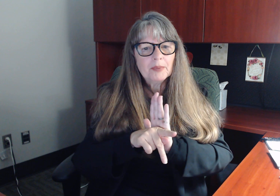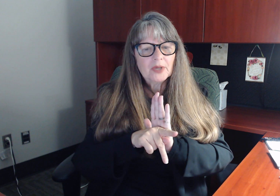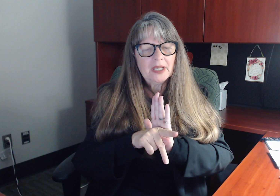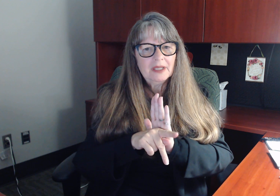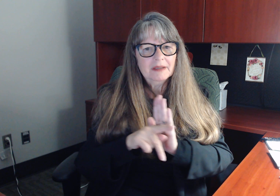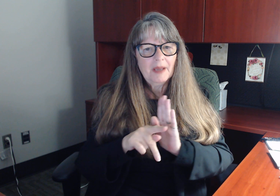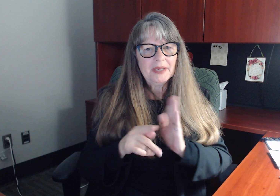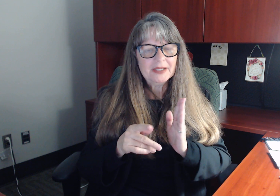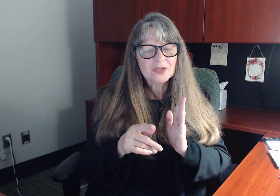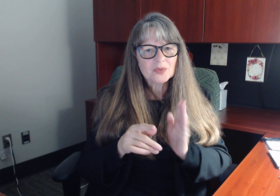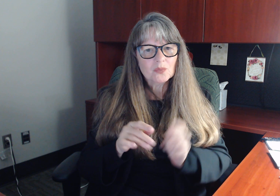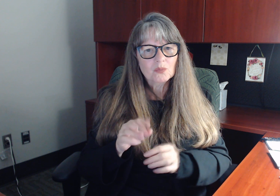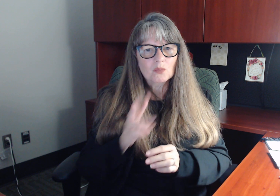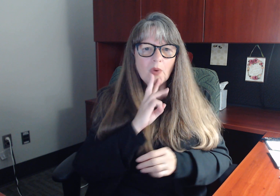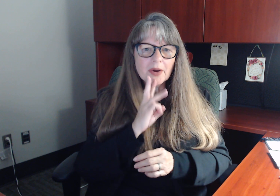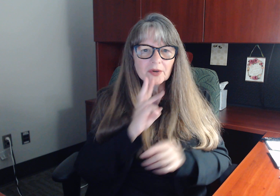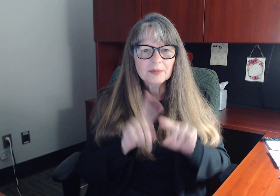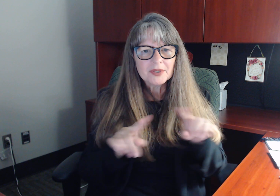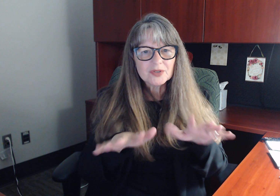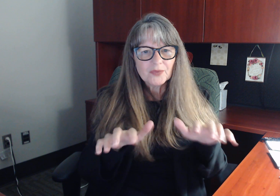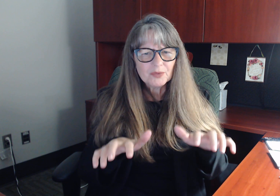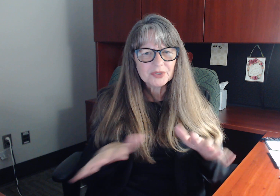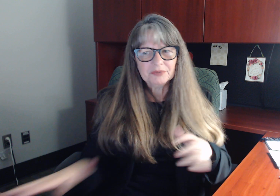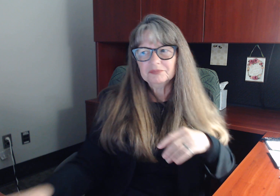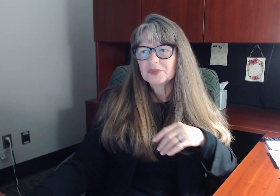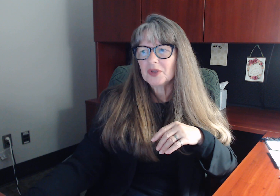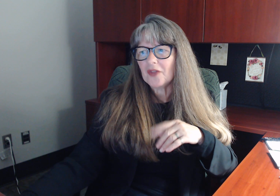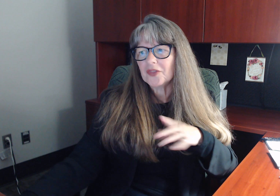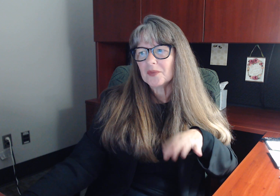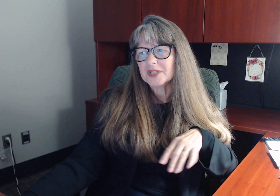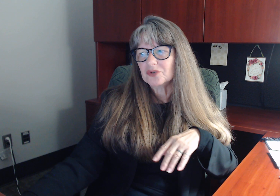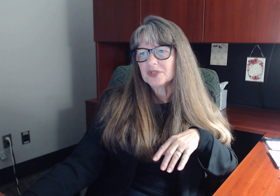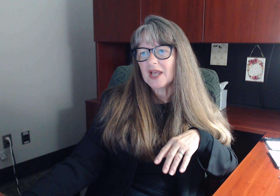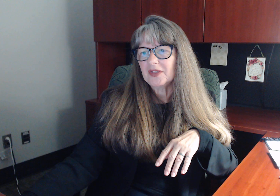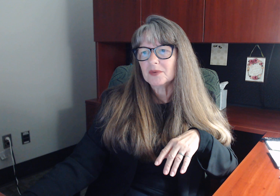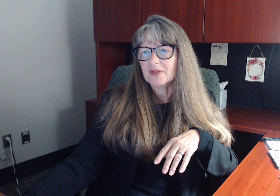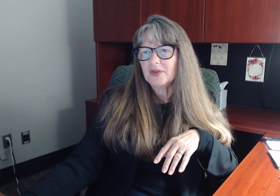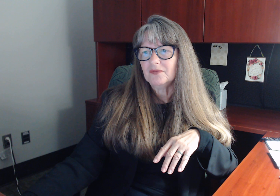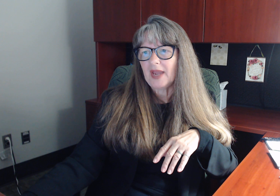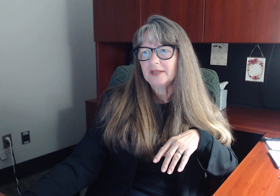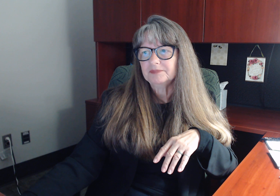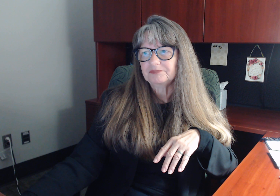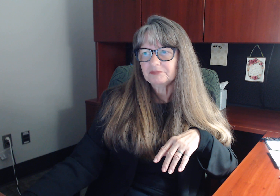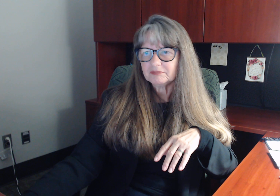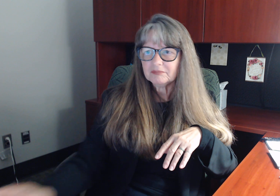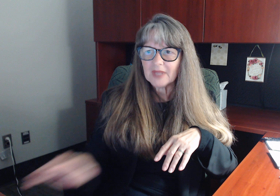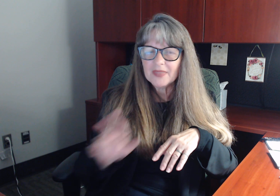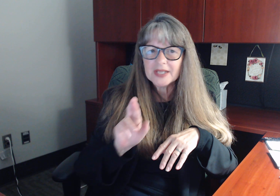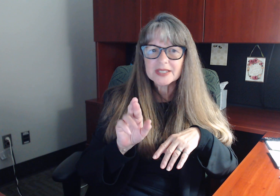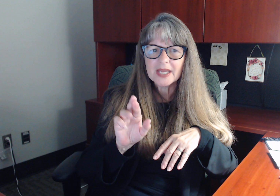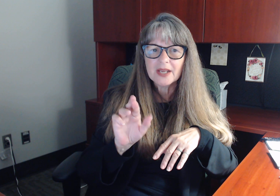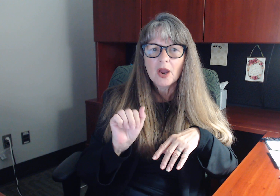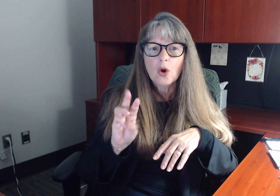property. I mean, it's water, but it's frozen. So I thought that was interesting. I think that was a fun fact. And they said